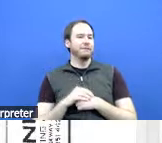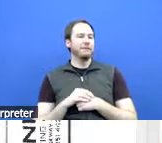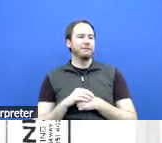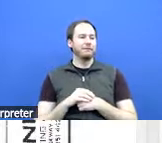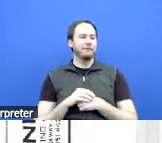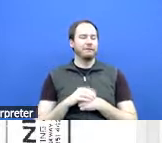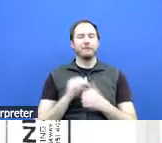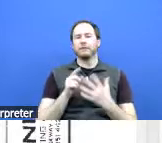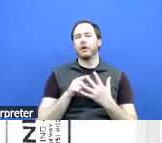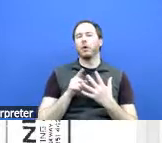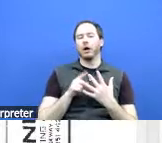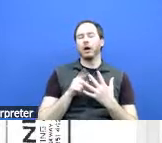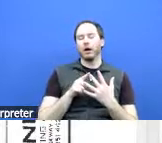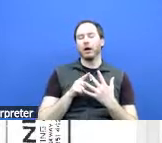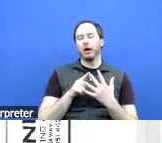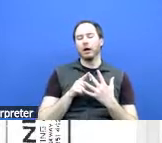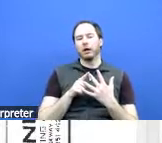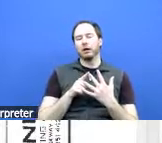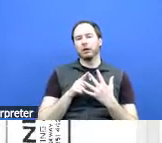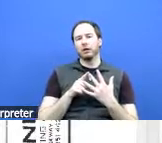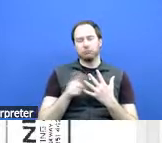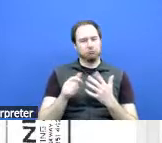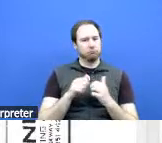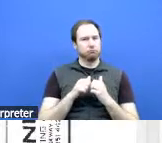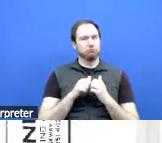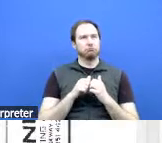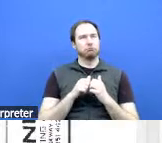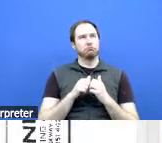And I guess, how you,